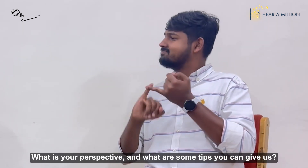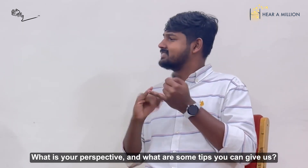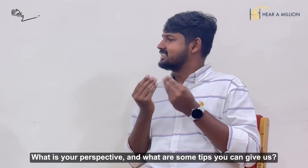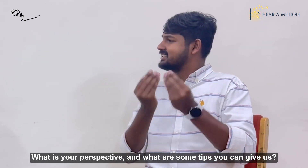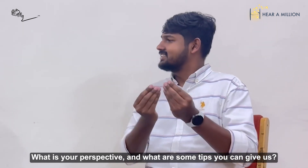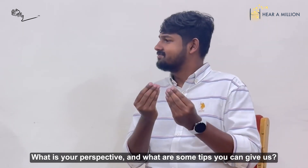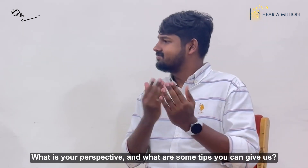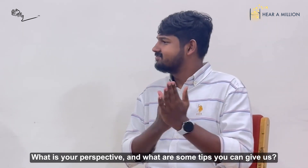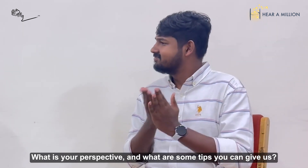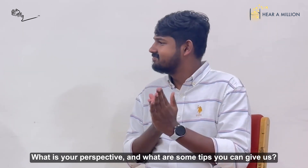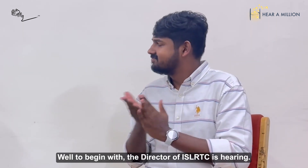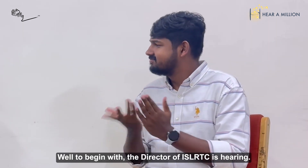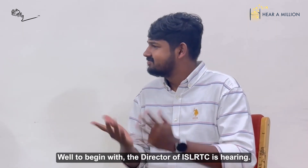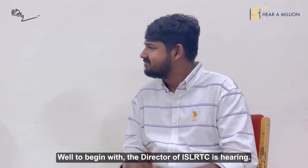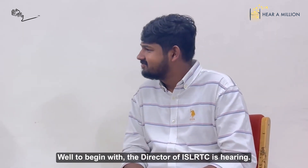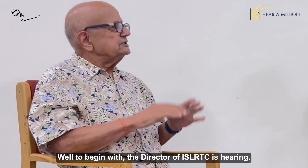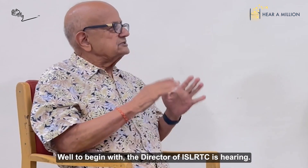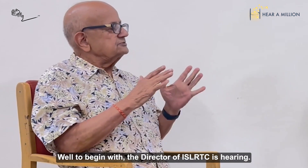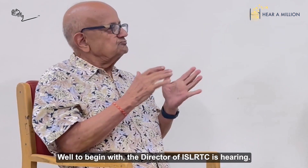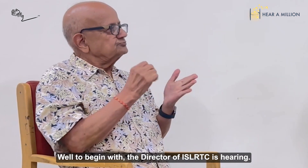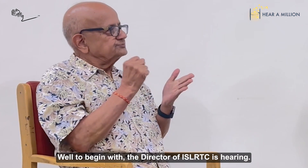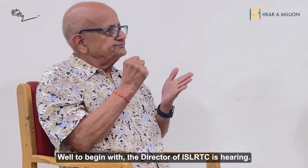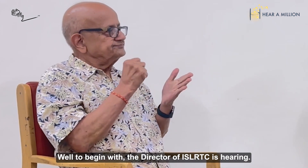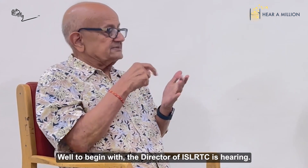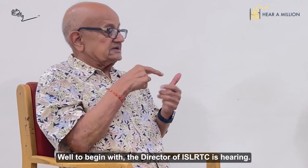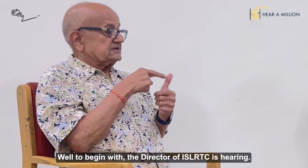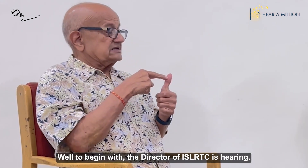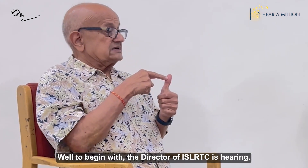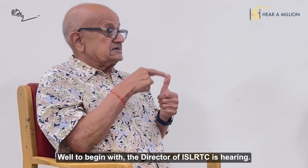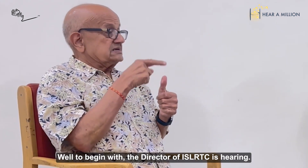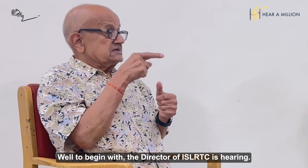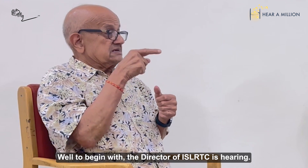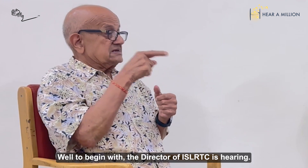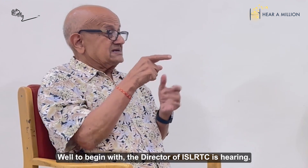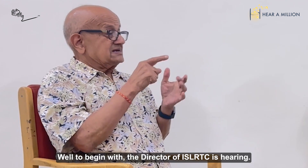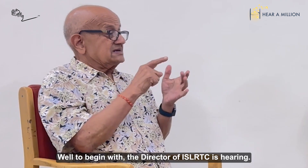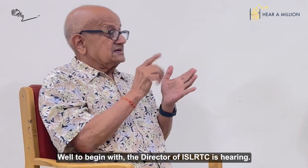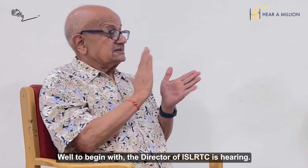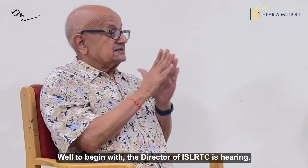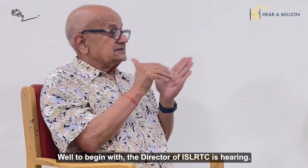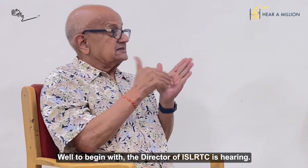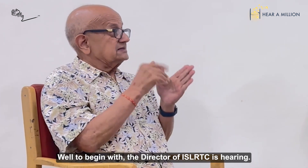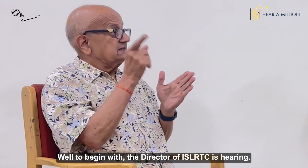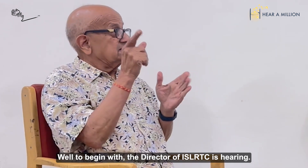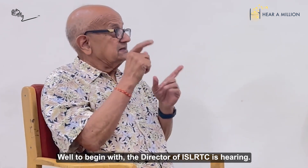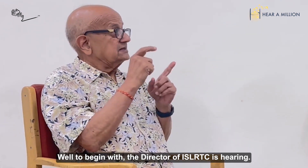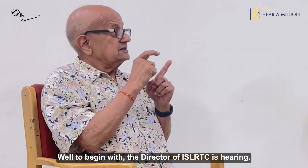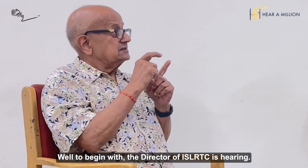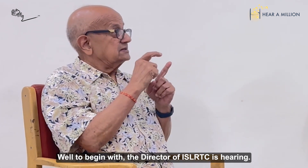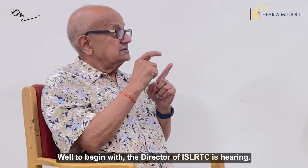what are some tips that you can give us? Well, to begin with, the director of ISLRTC is hearing.